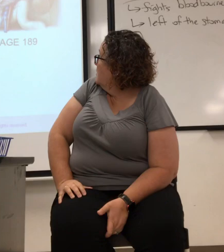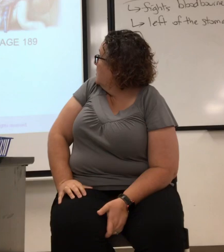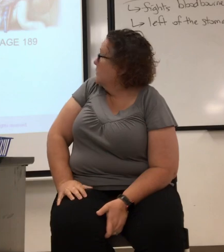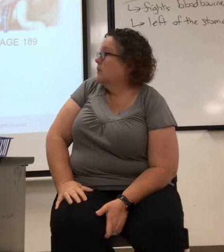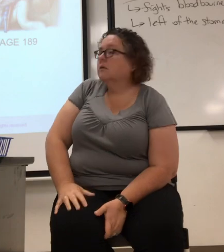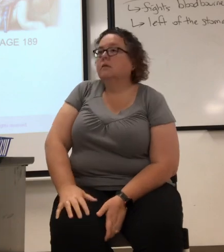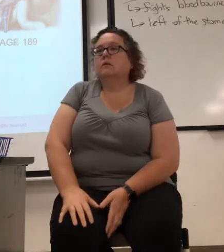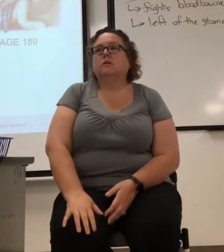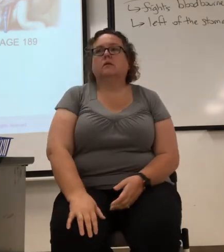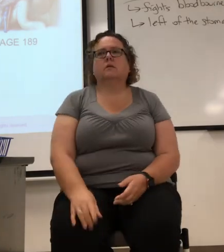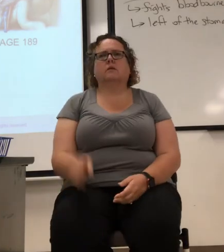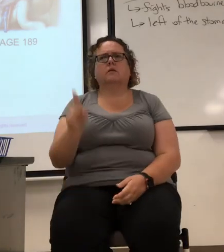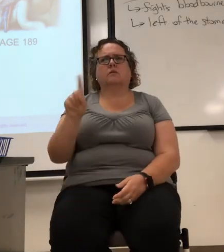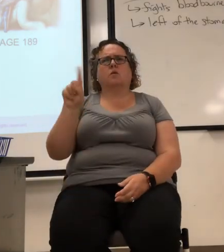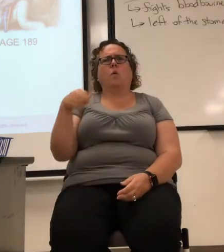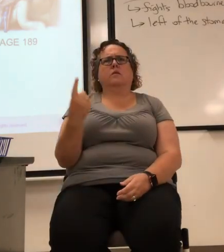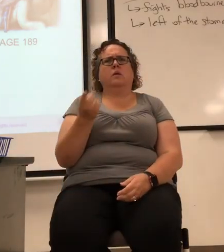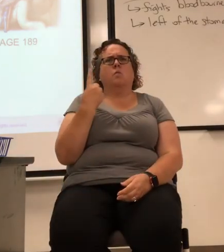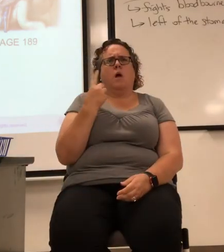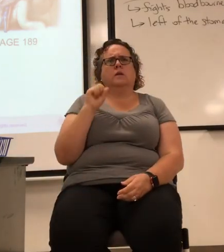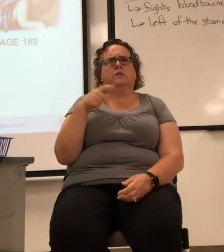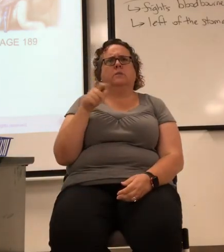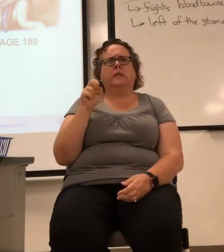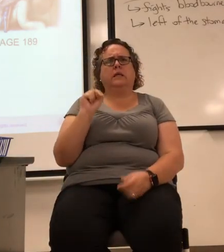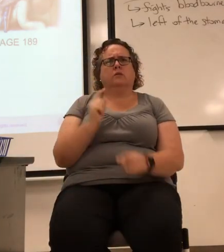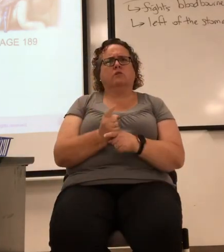Is there only one spleen, right? Yeah, one spleen.